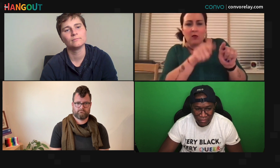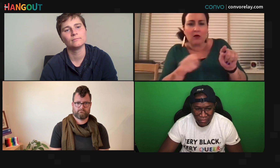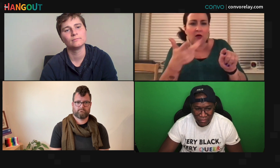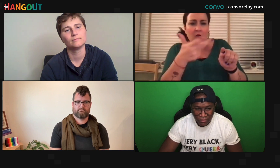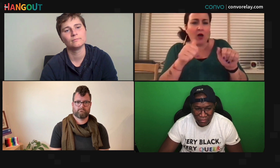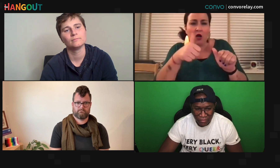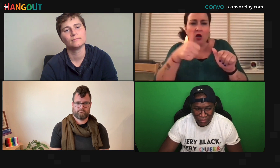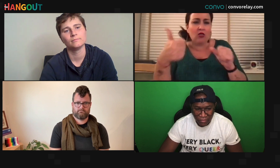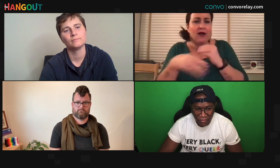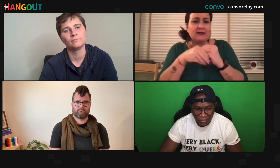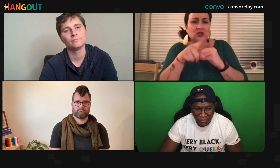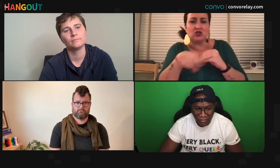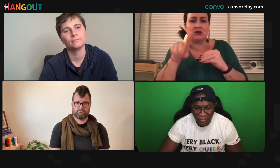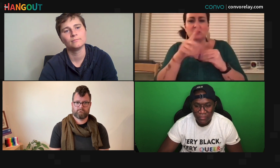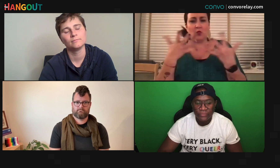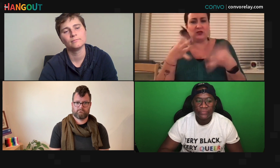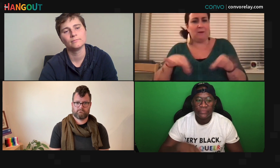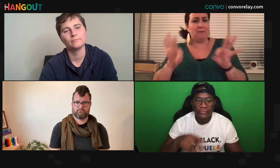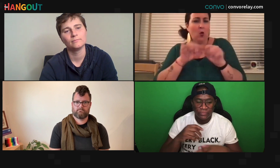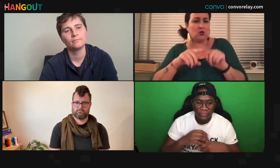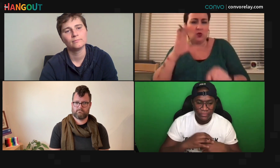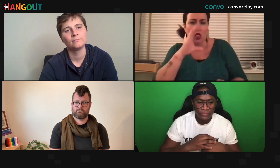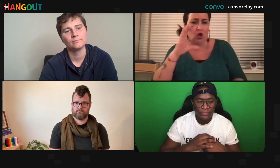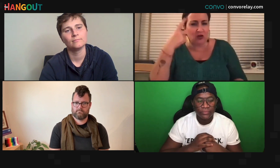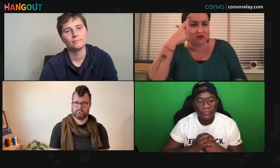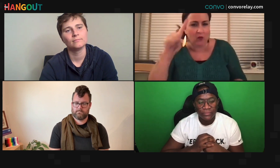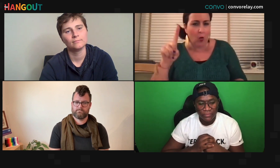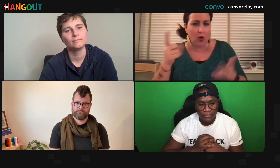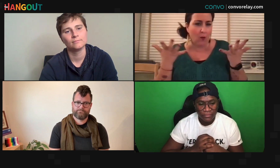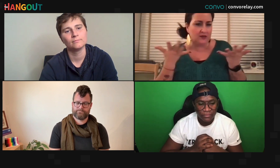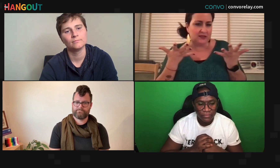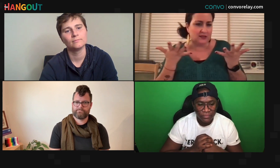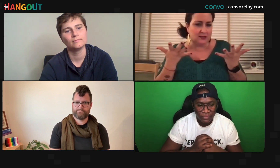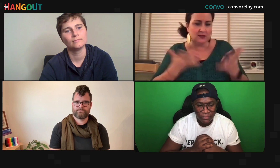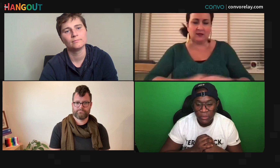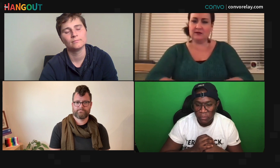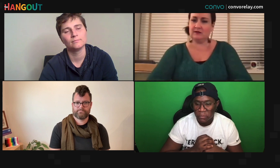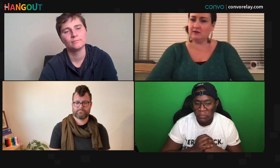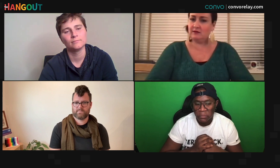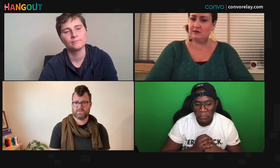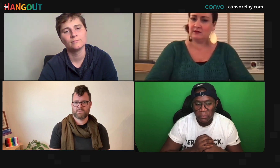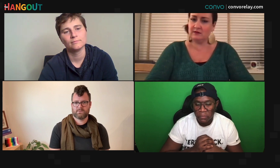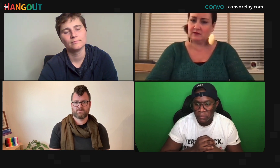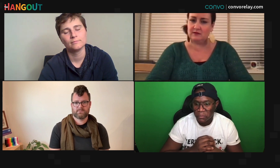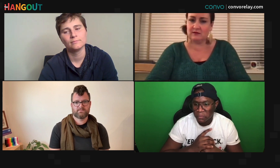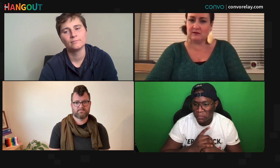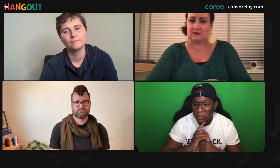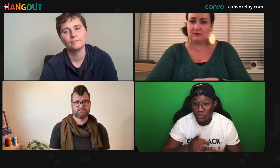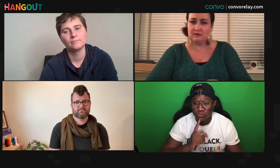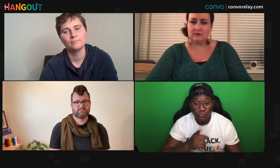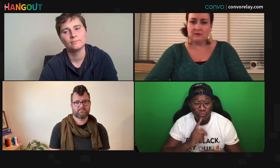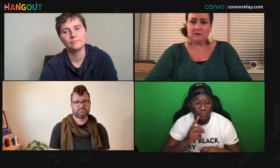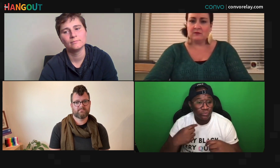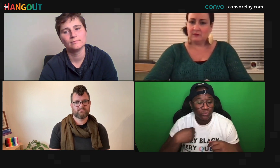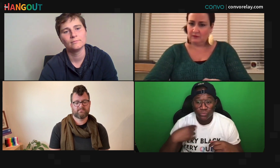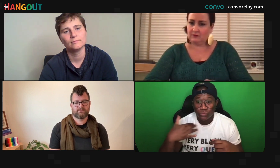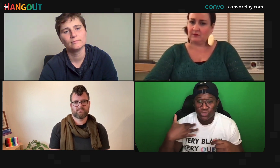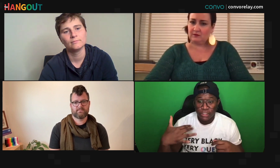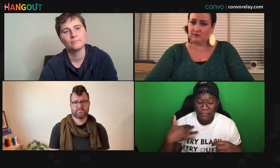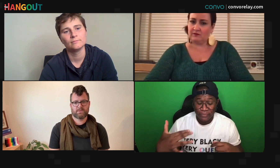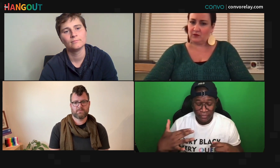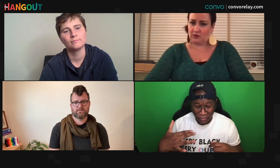have authenticity and you wanted to have specific people to work with you, but what was important for all of you, the rest of you, to look for?